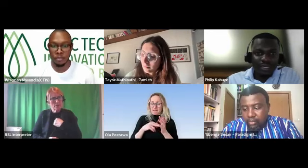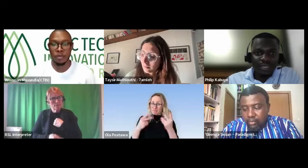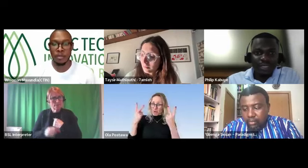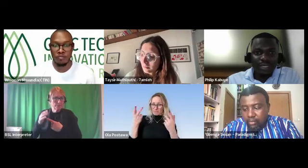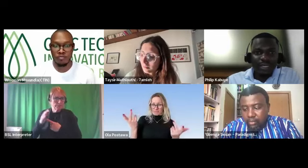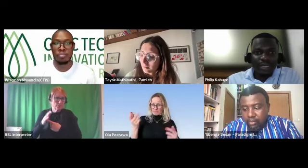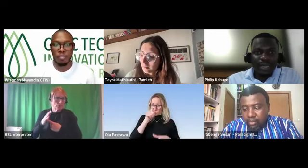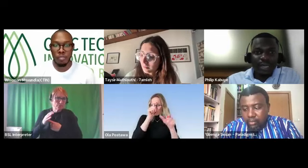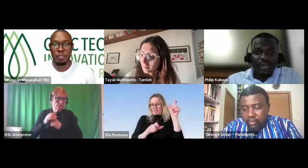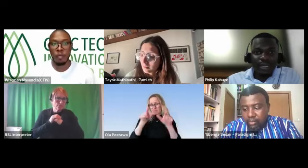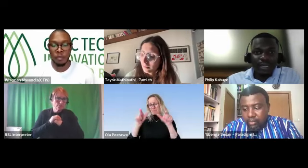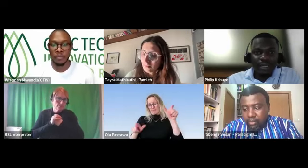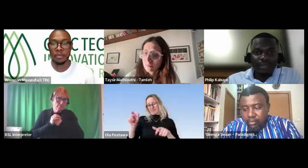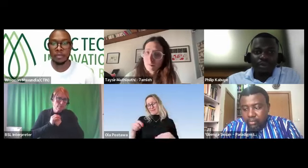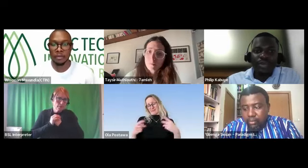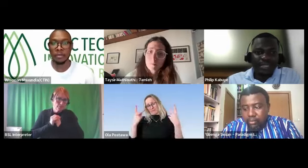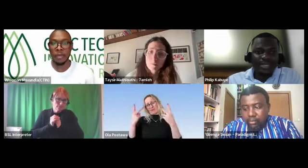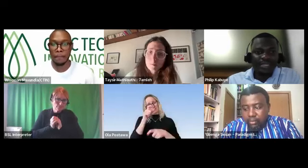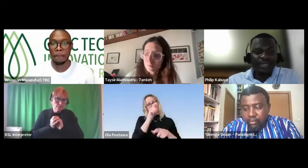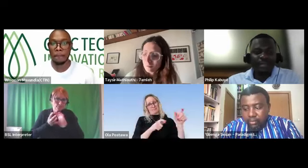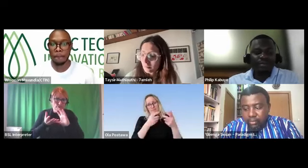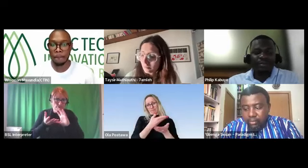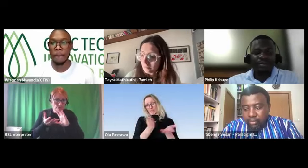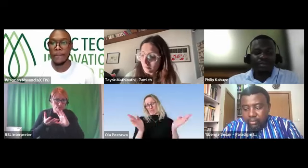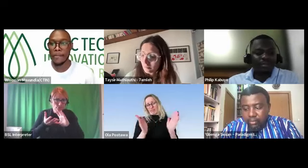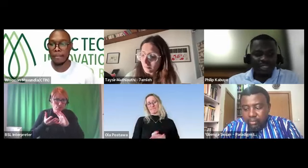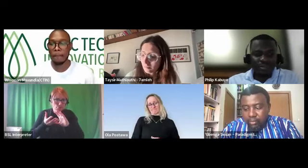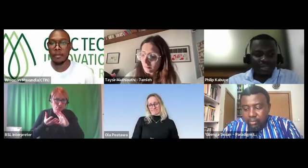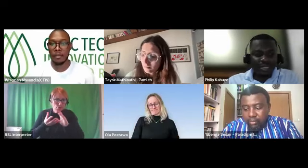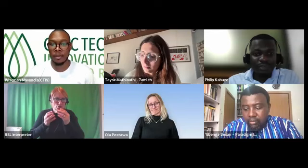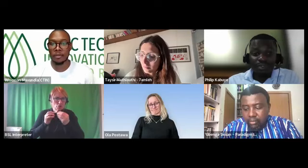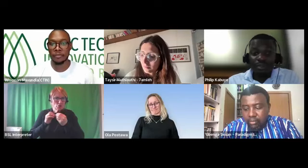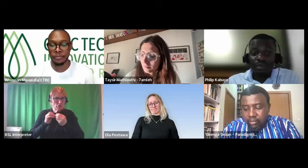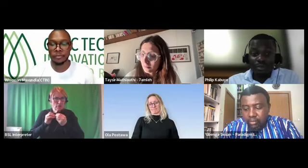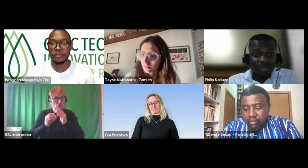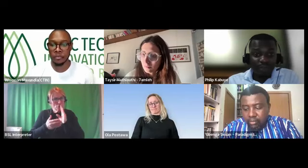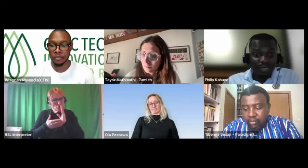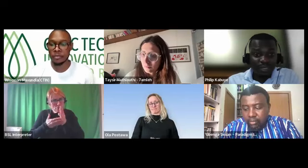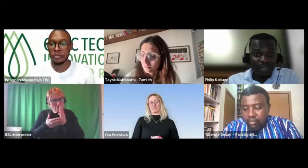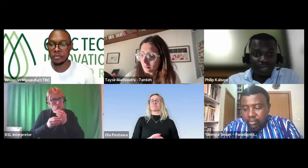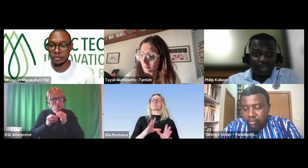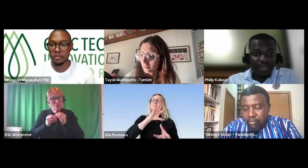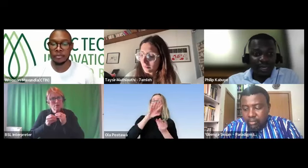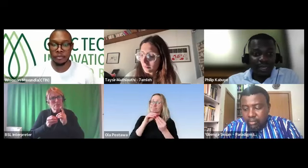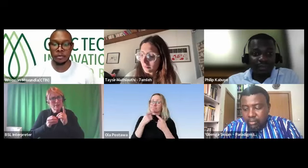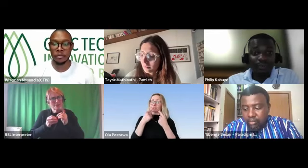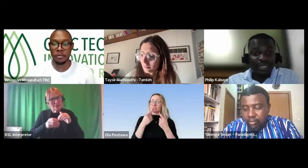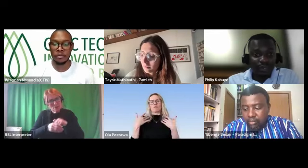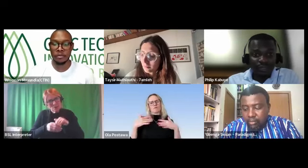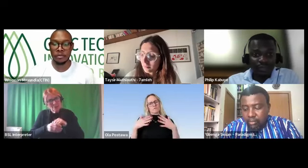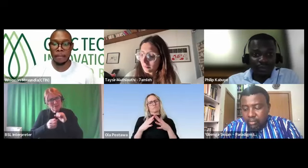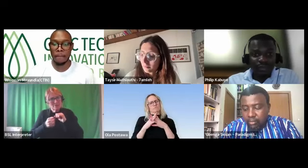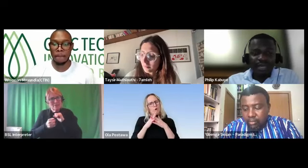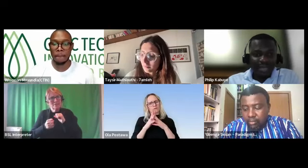really important to create such trustworthy but also inclusive spaces